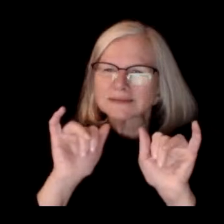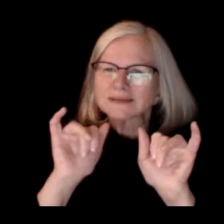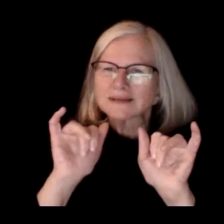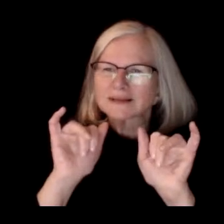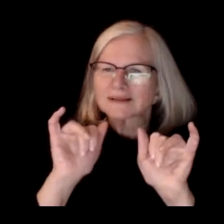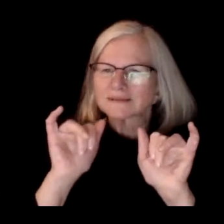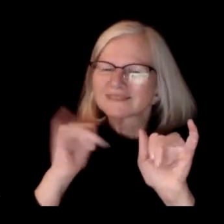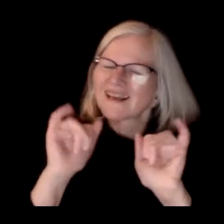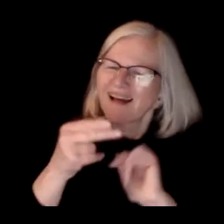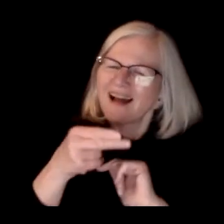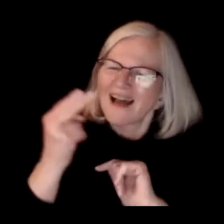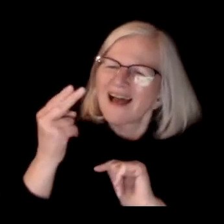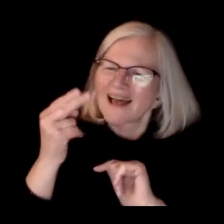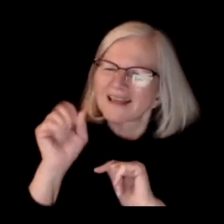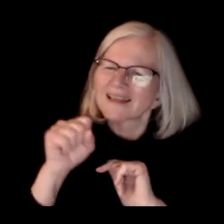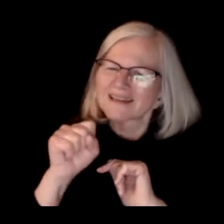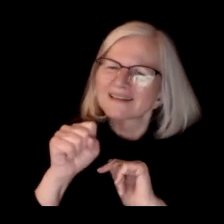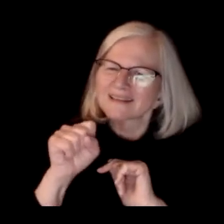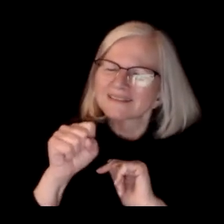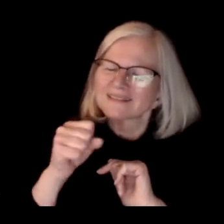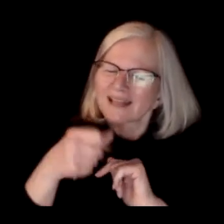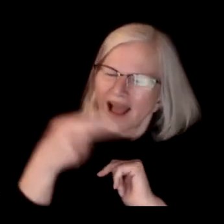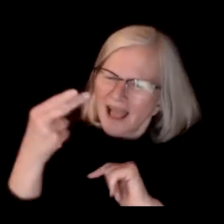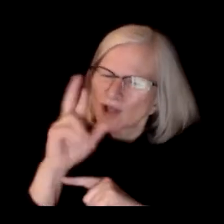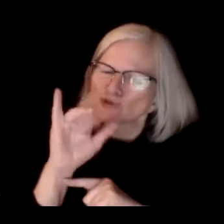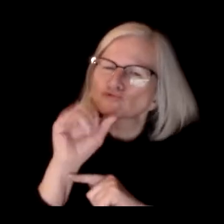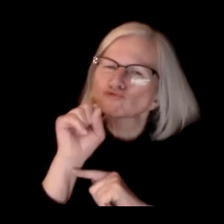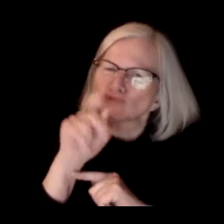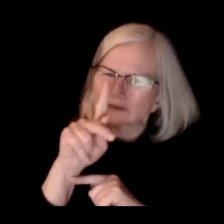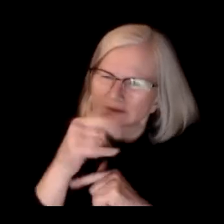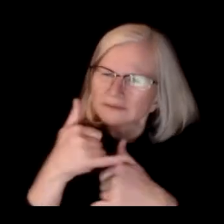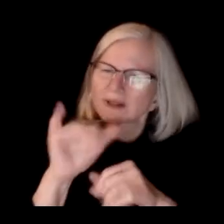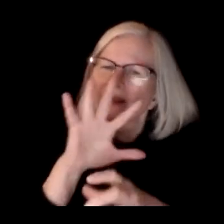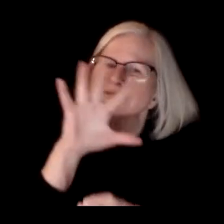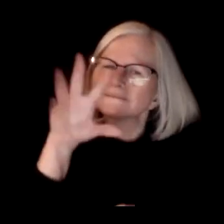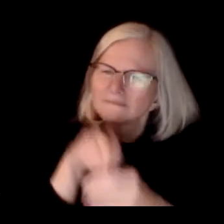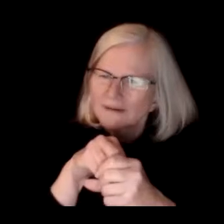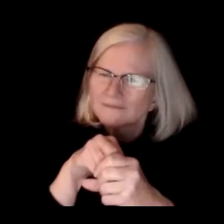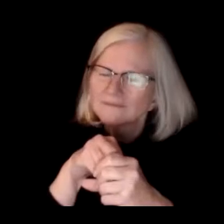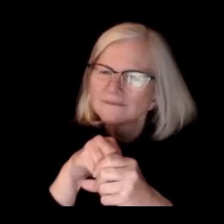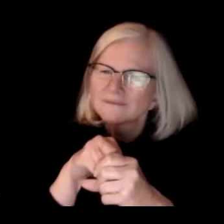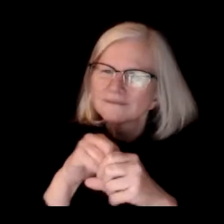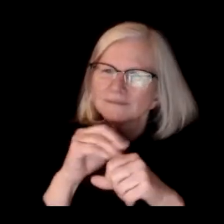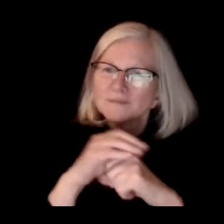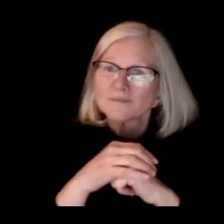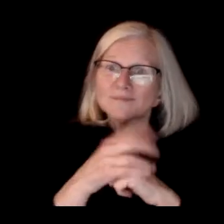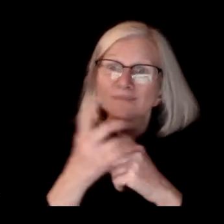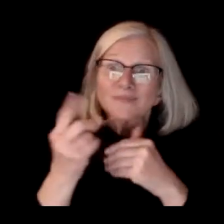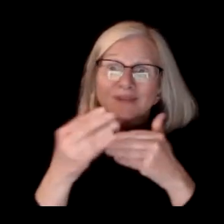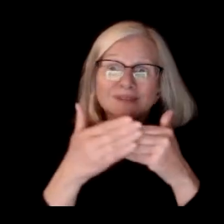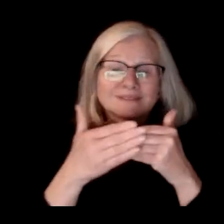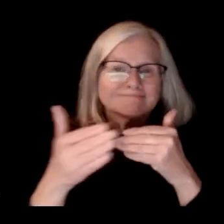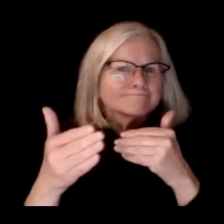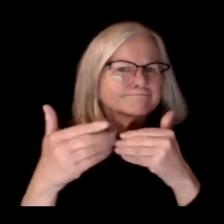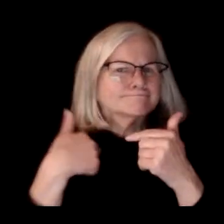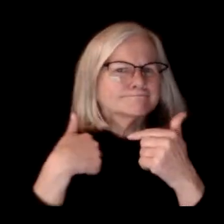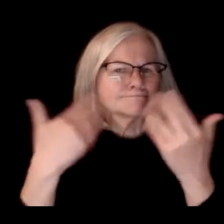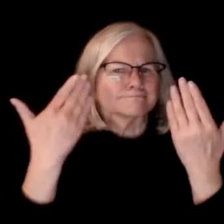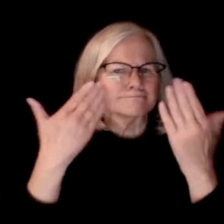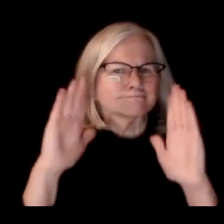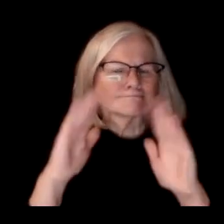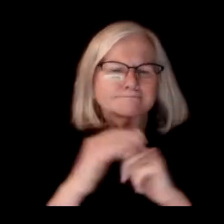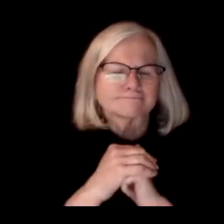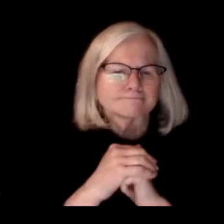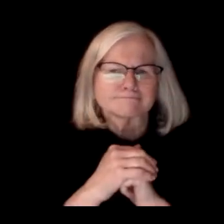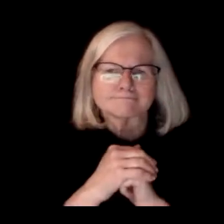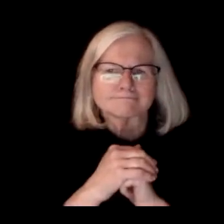in terms of what it may do here. I take Dr. Osterholm's cautions, to heart. I don't know